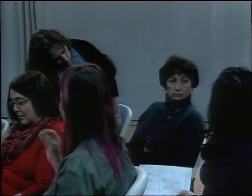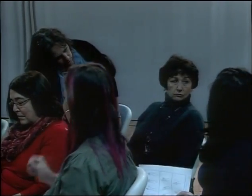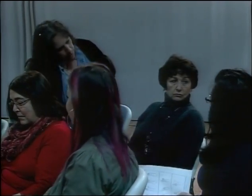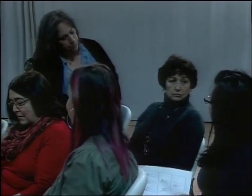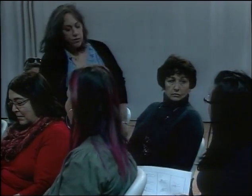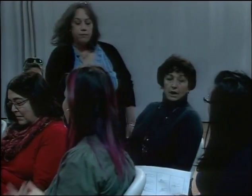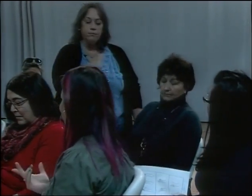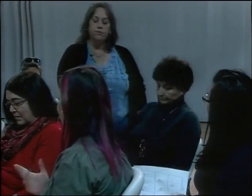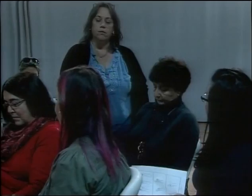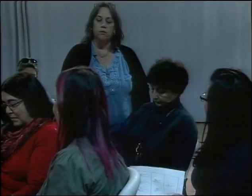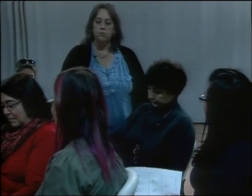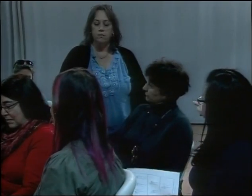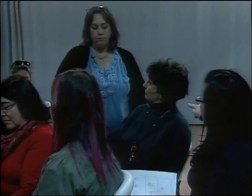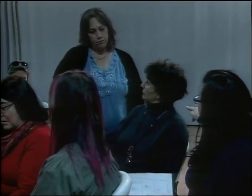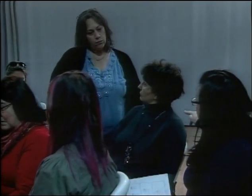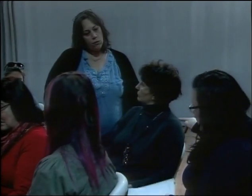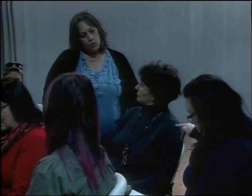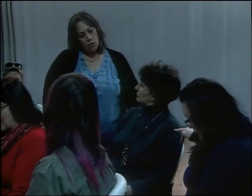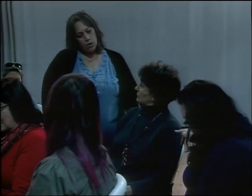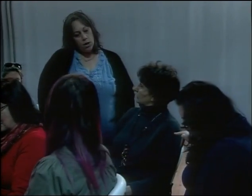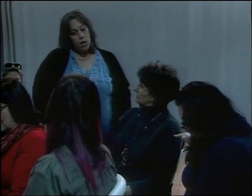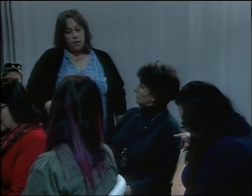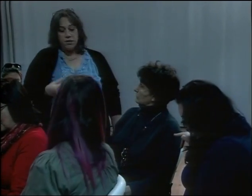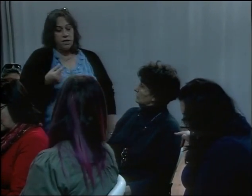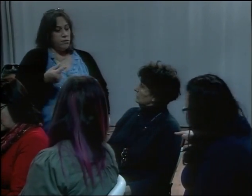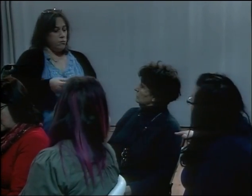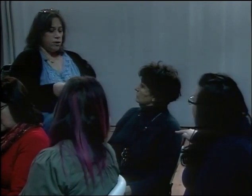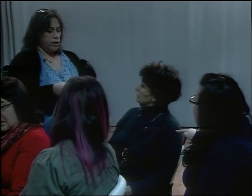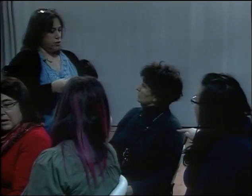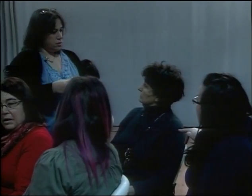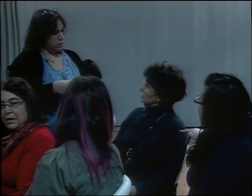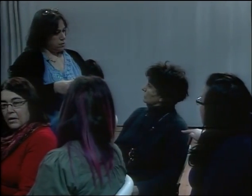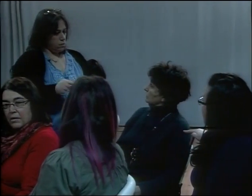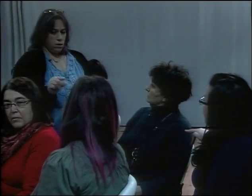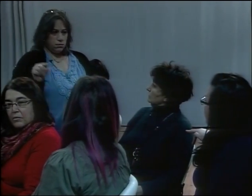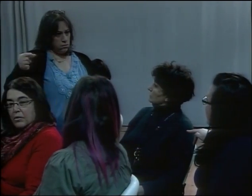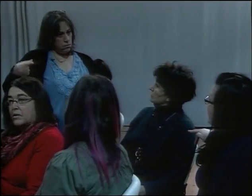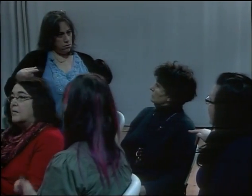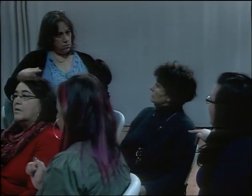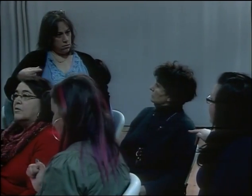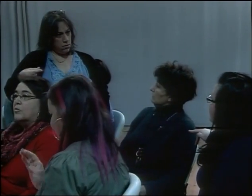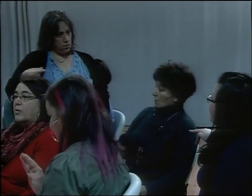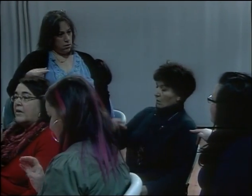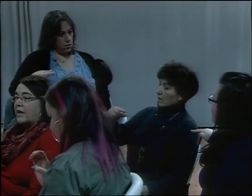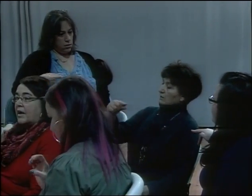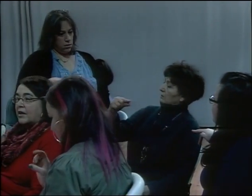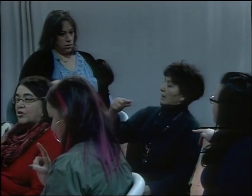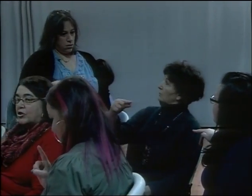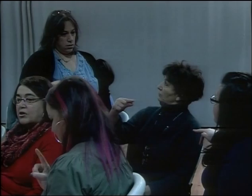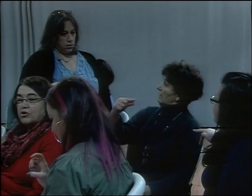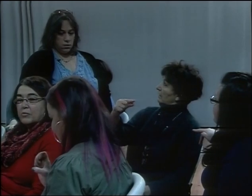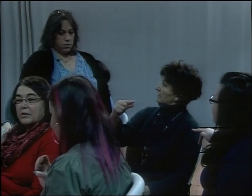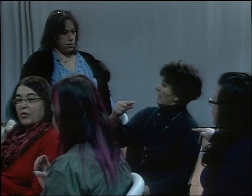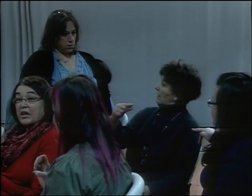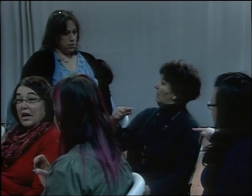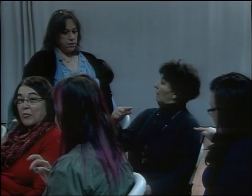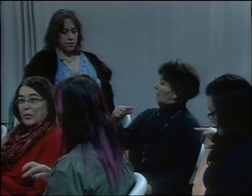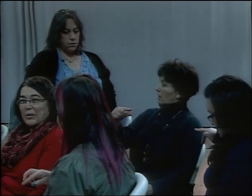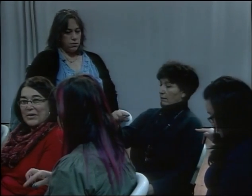Yep, in between. And the same thing with your H is this way. Oh, H is not like that? It is. Okay. But